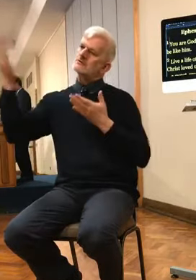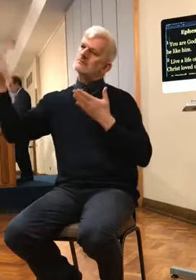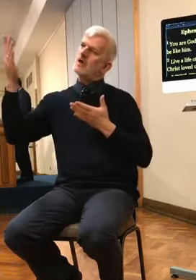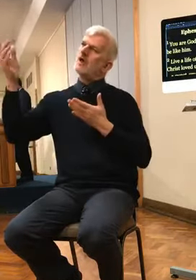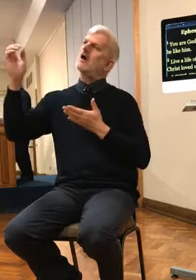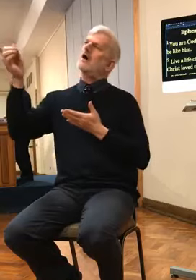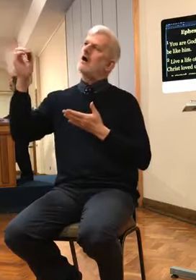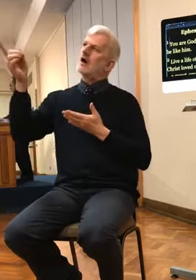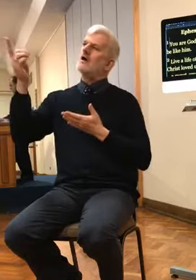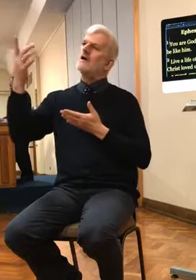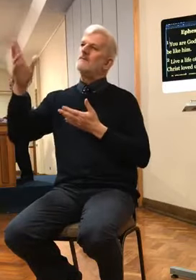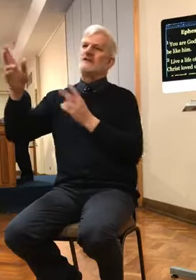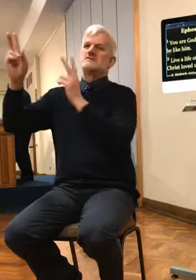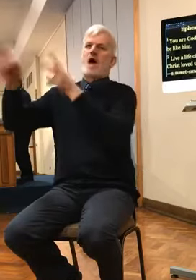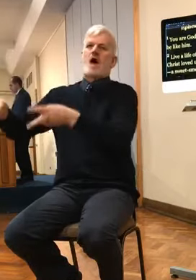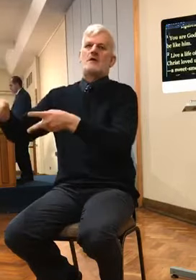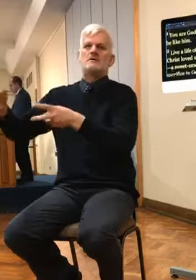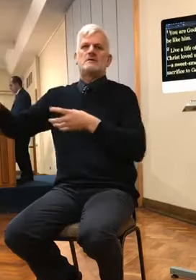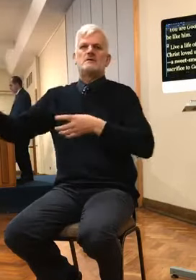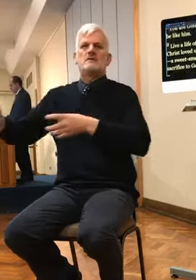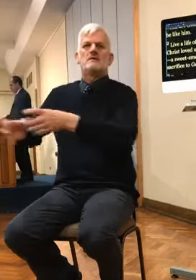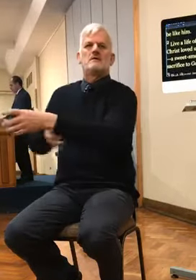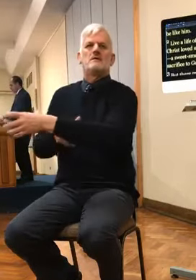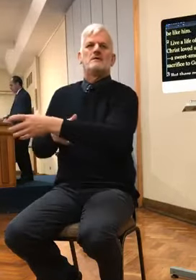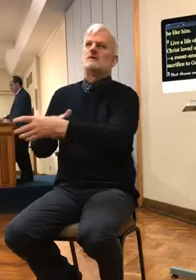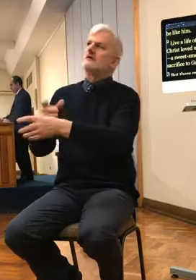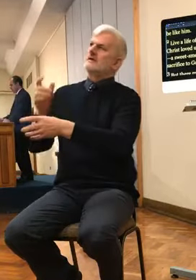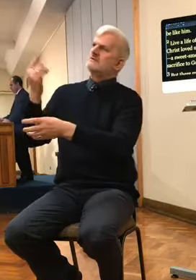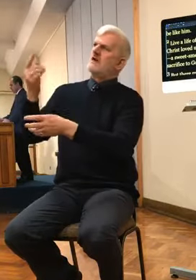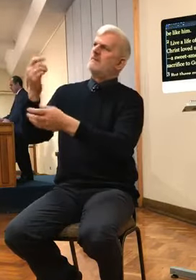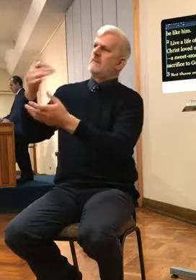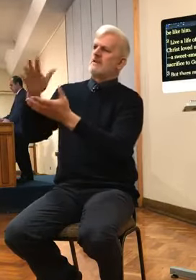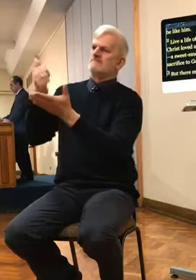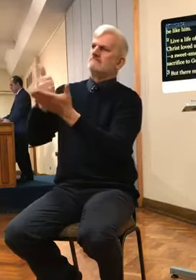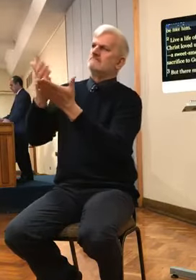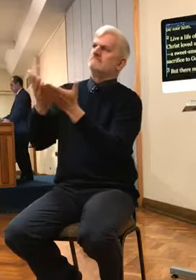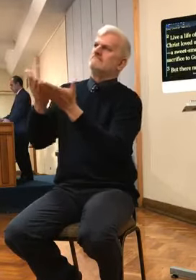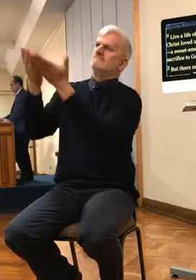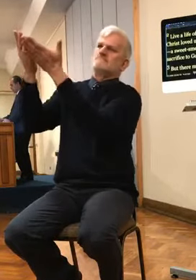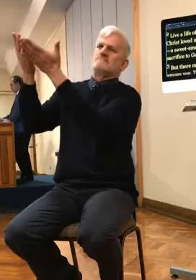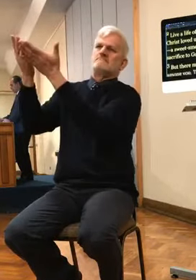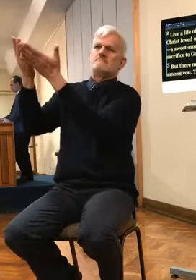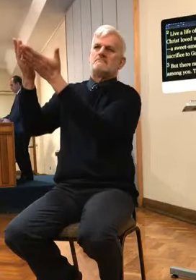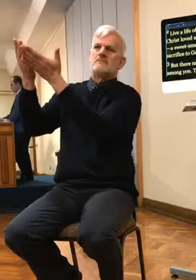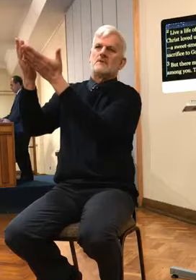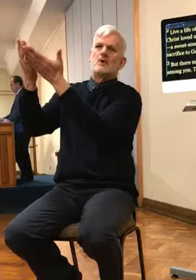an offering and a sacrifice to God for a sweet-smelling savor.